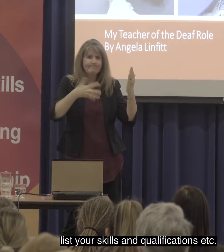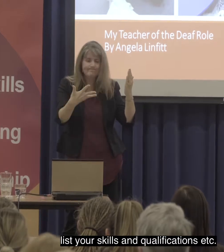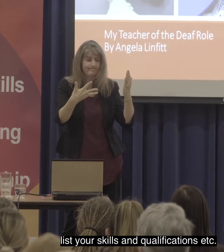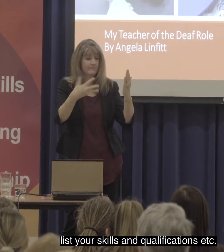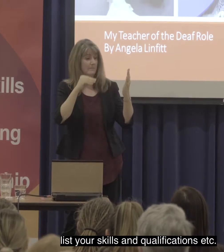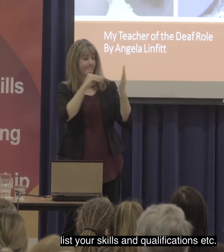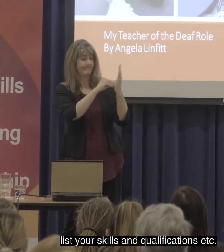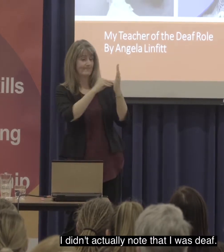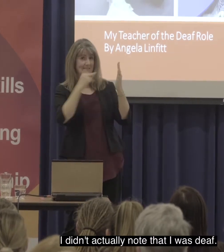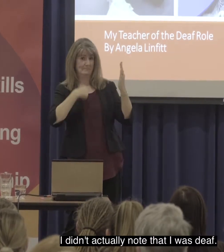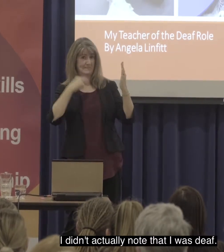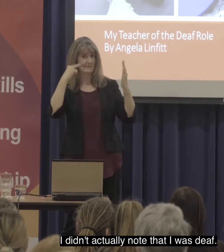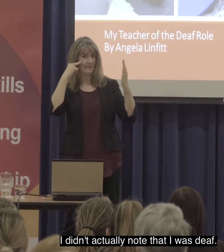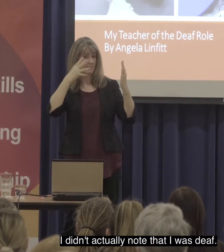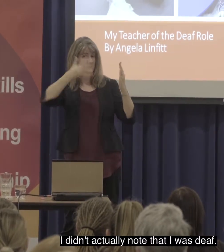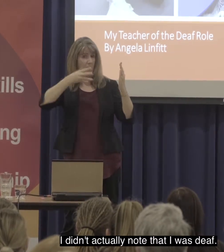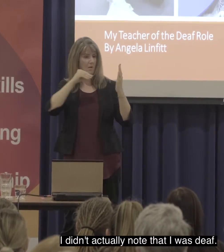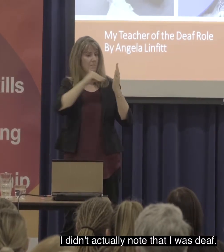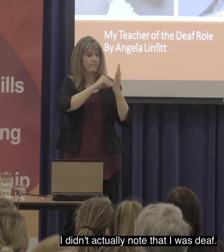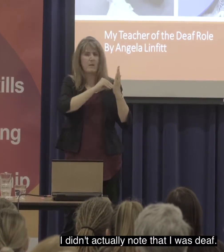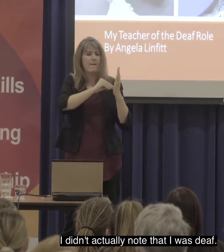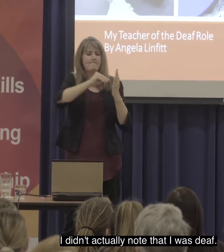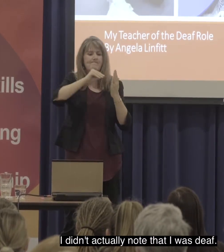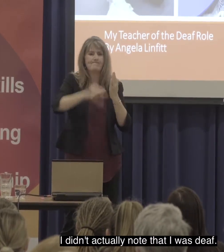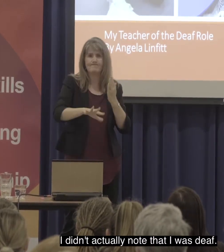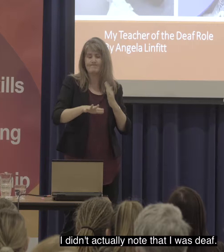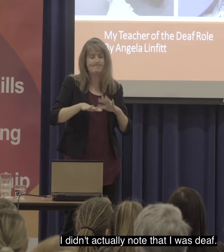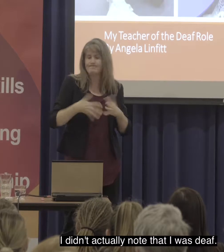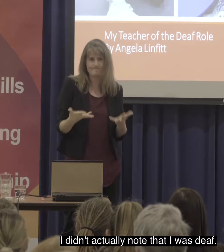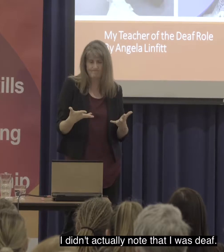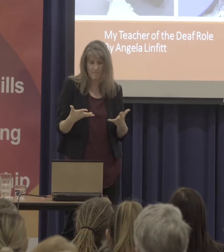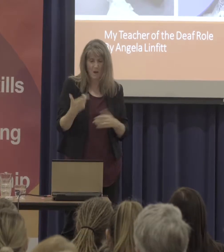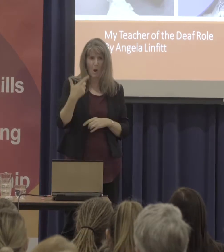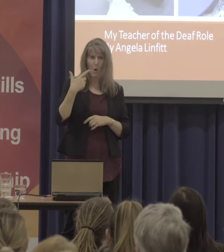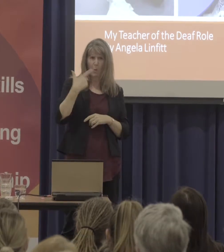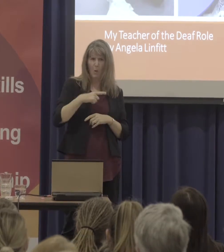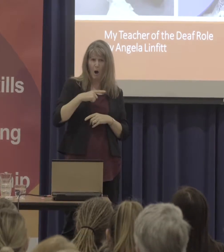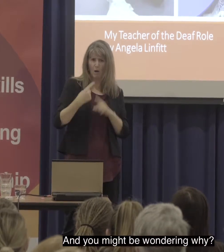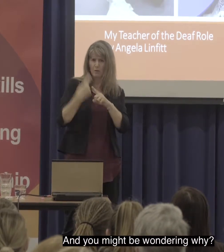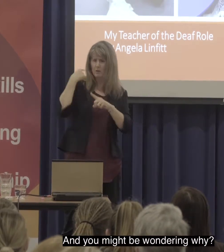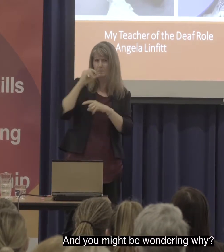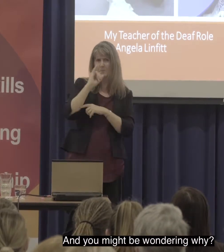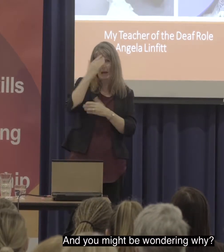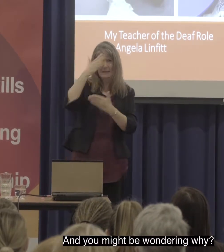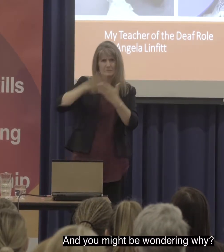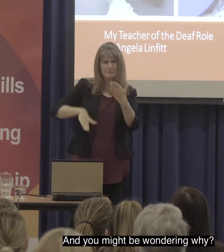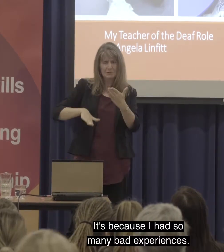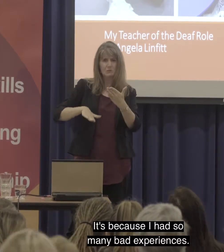etc. I didn't actually note that I was deaf. Now you might be wondering why. It's because